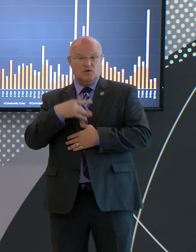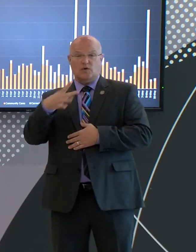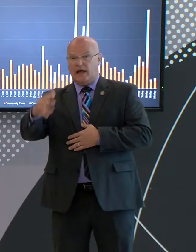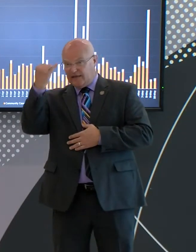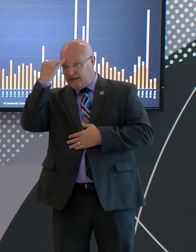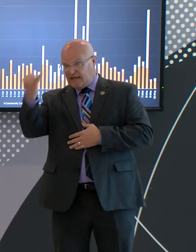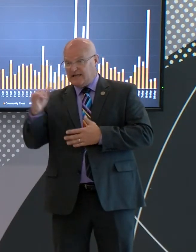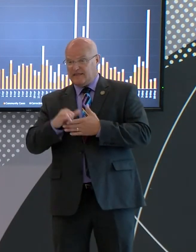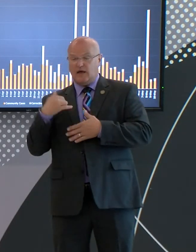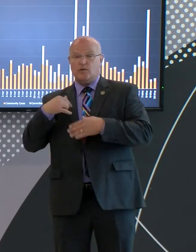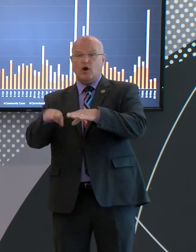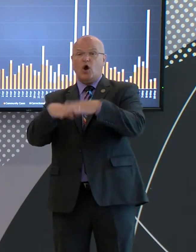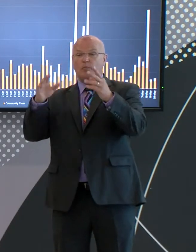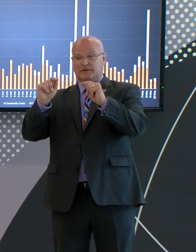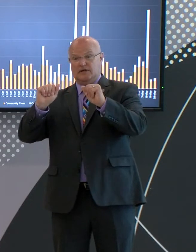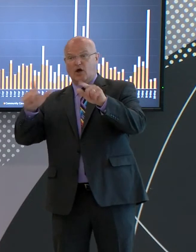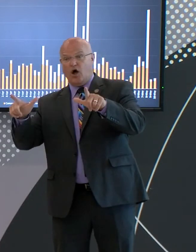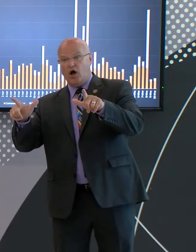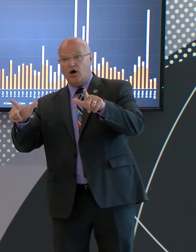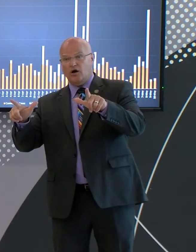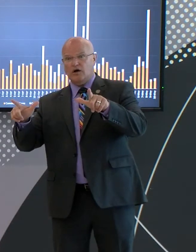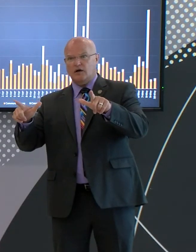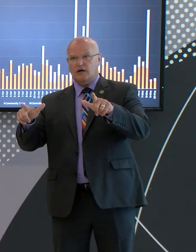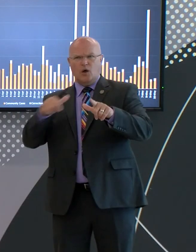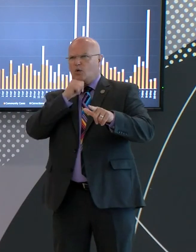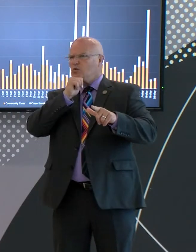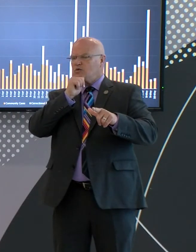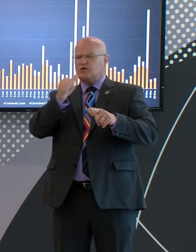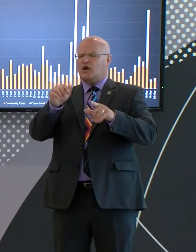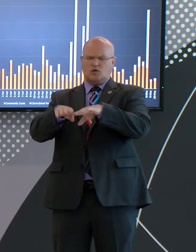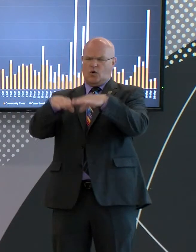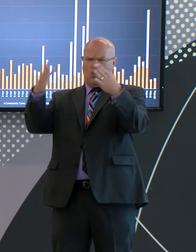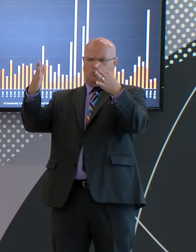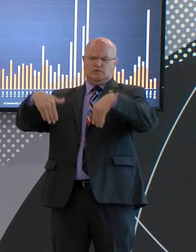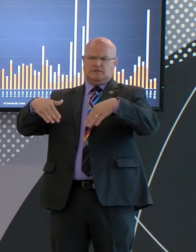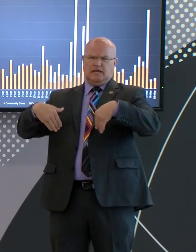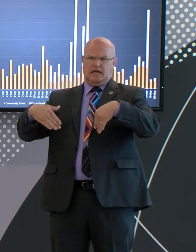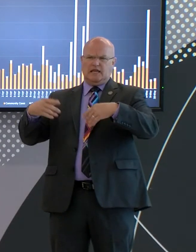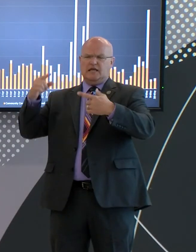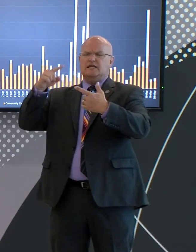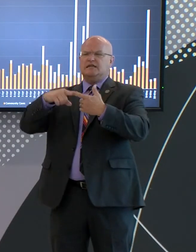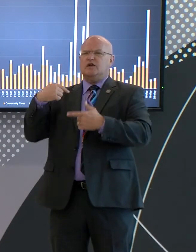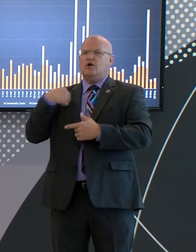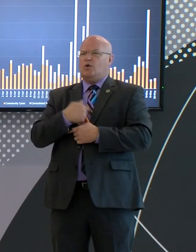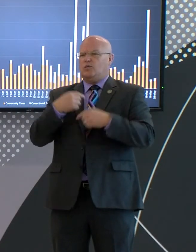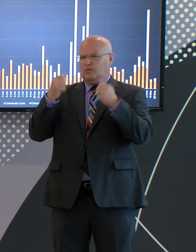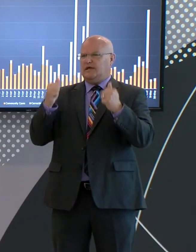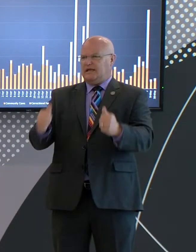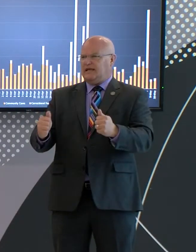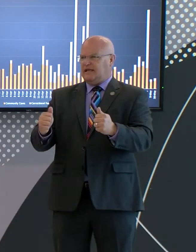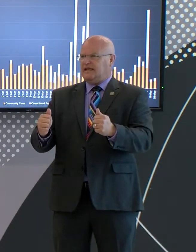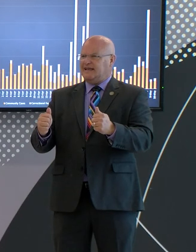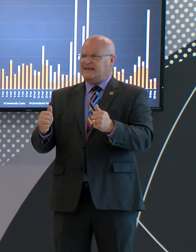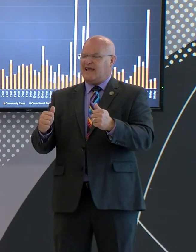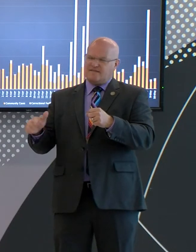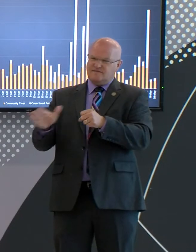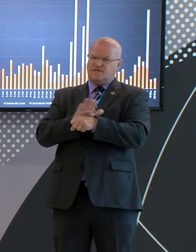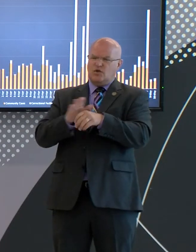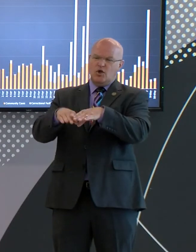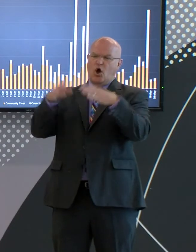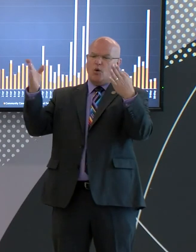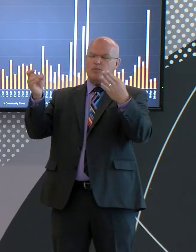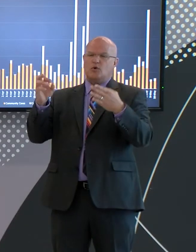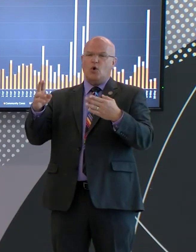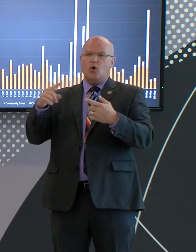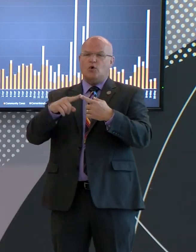the idea that we opened it all, and they say we're not going to reopen until we can, fully open,